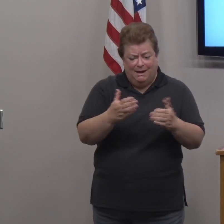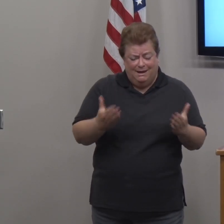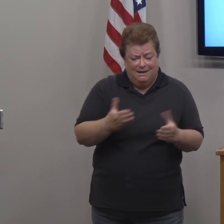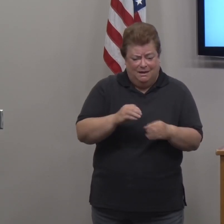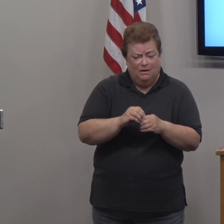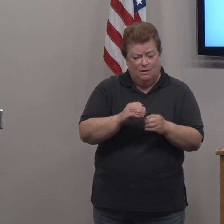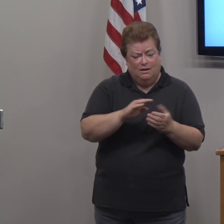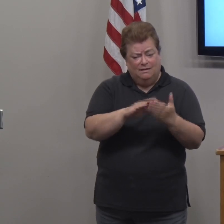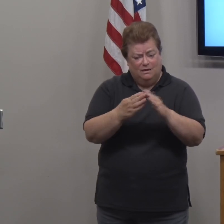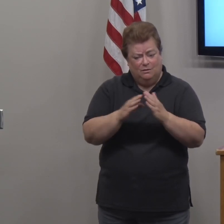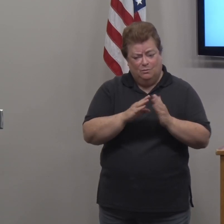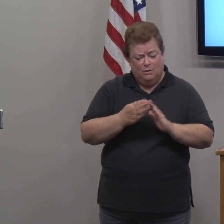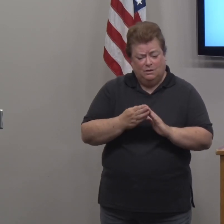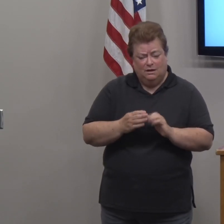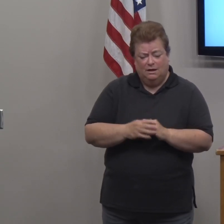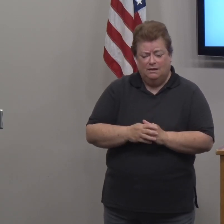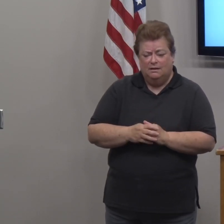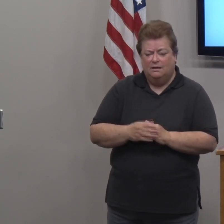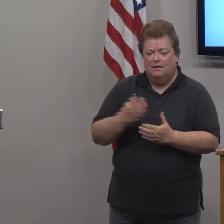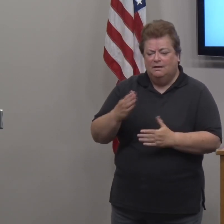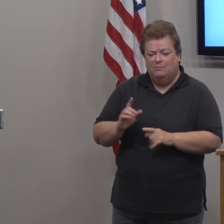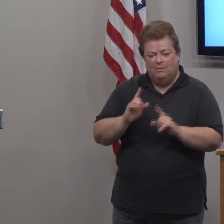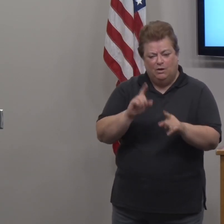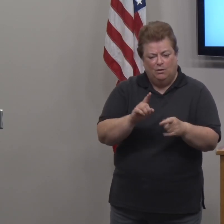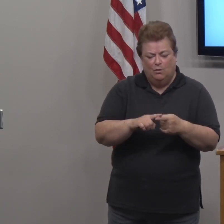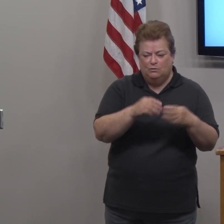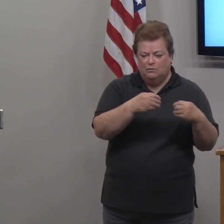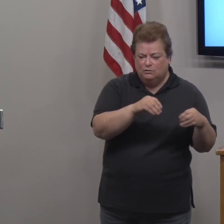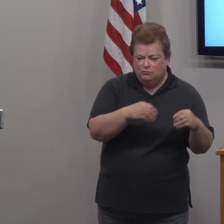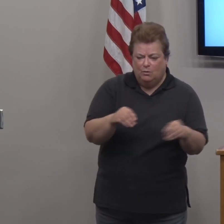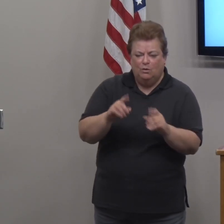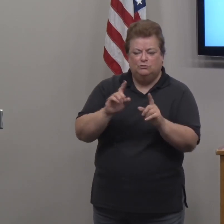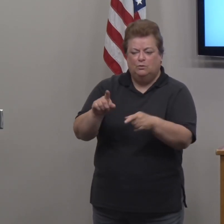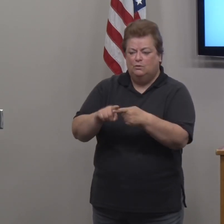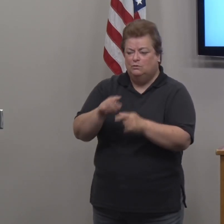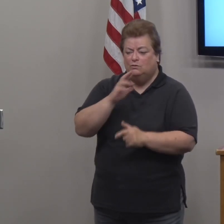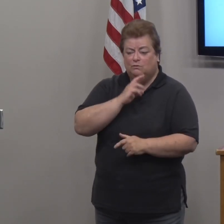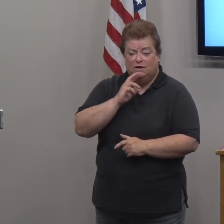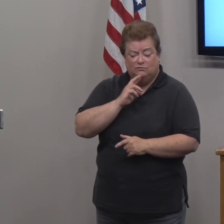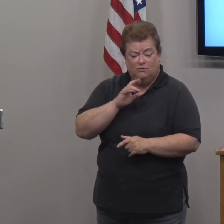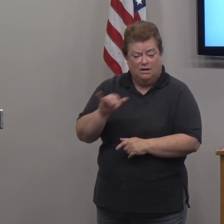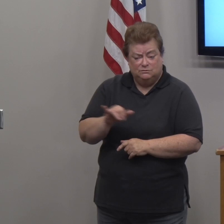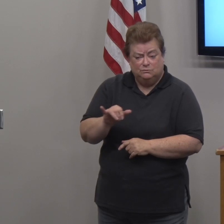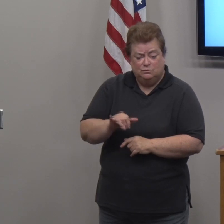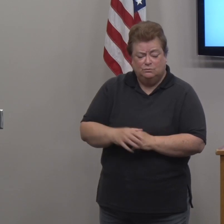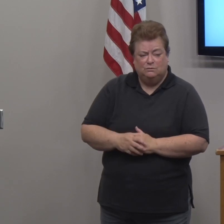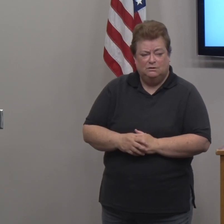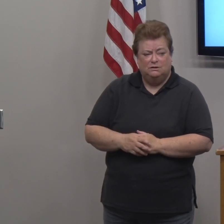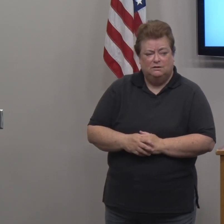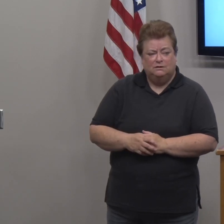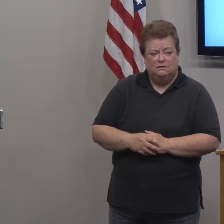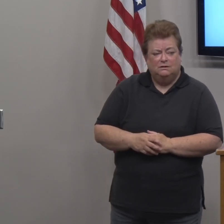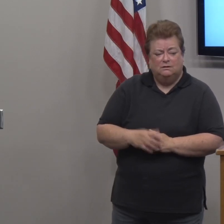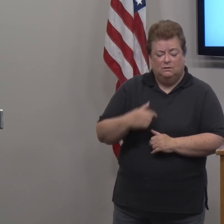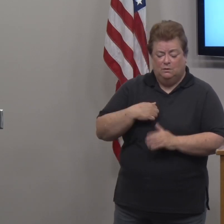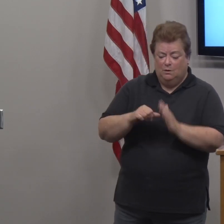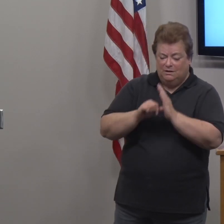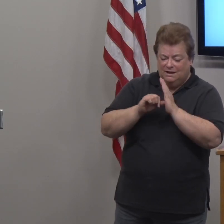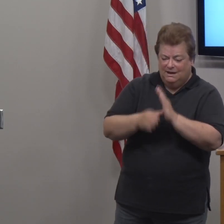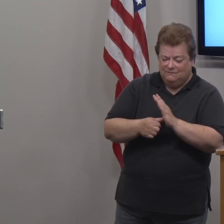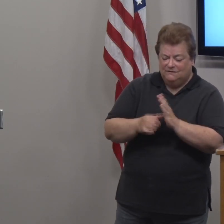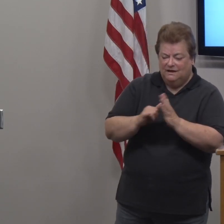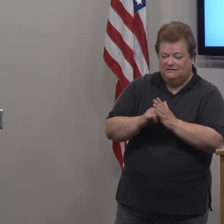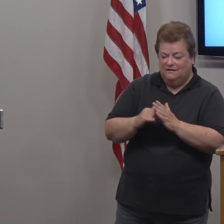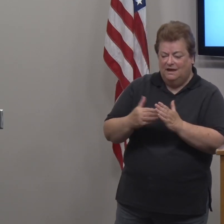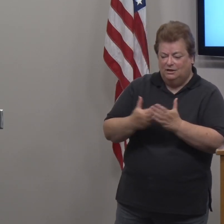places that we may go, such as retail stores and restaurants. We want to emphasize that the increase in new cases is